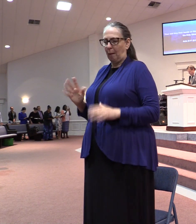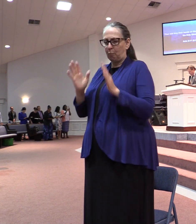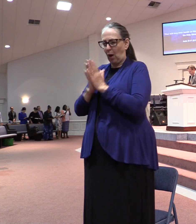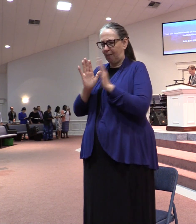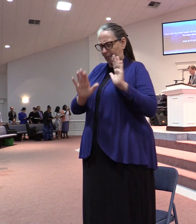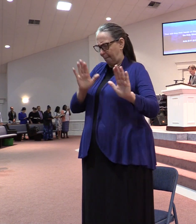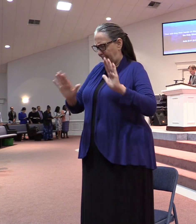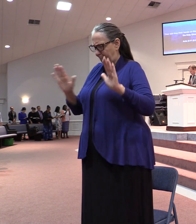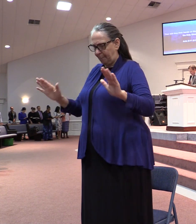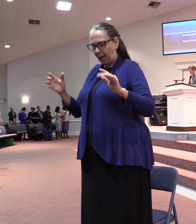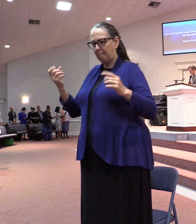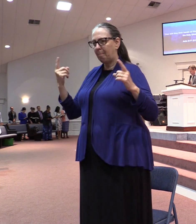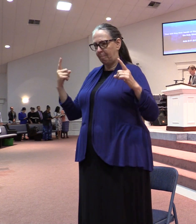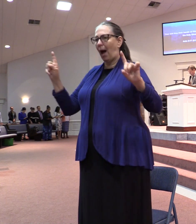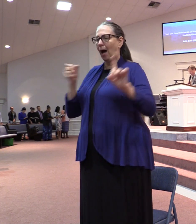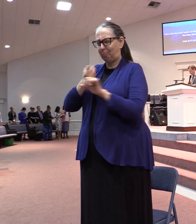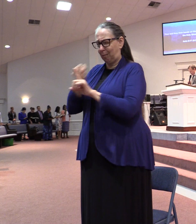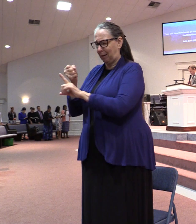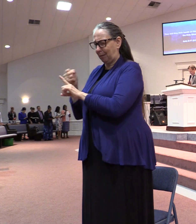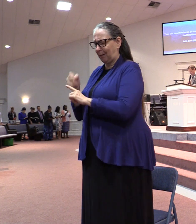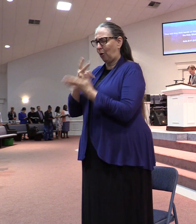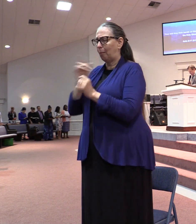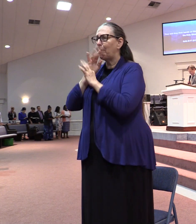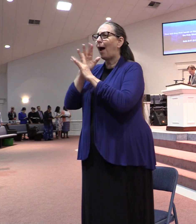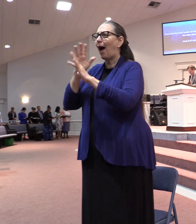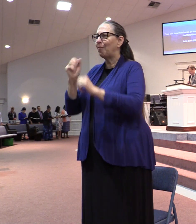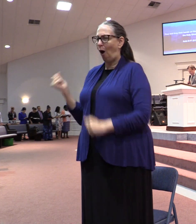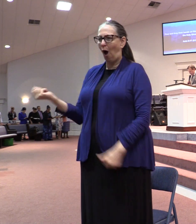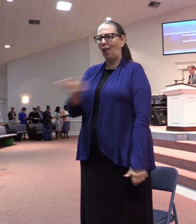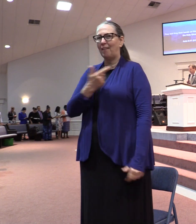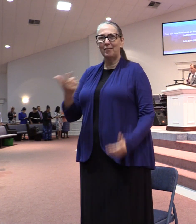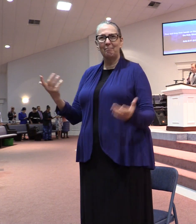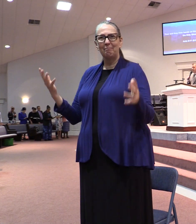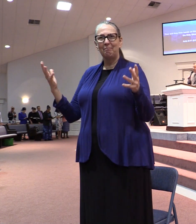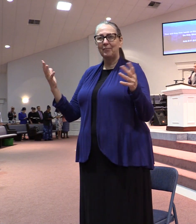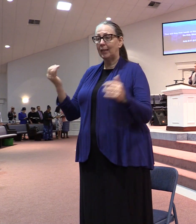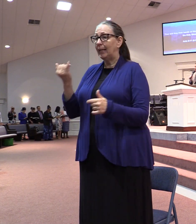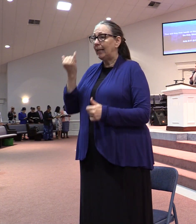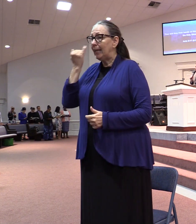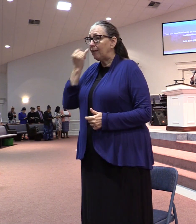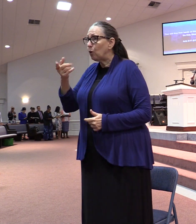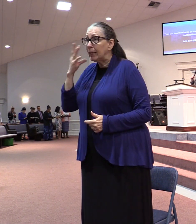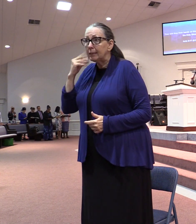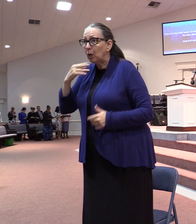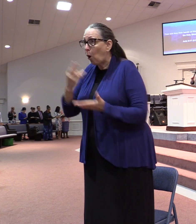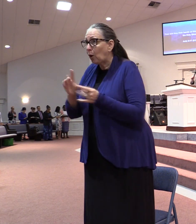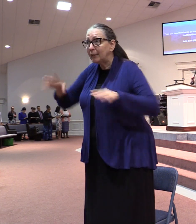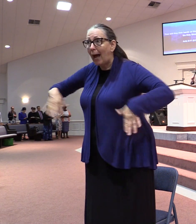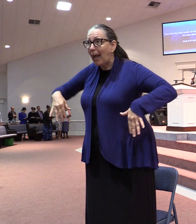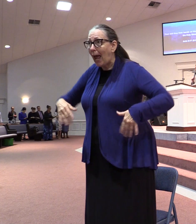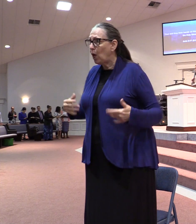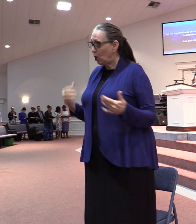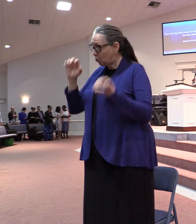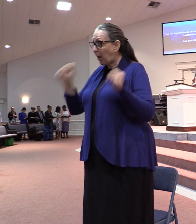them, and they received the Holy Ghost. All right. Amen. If you're here today and you've never received the Holy Ghost, you can receive the Holy